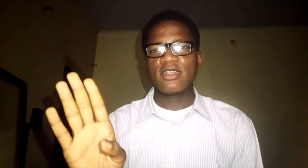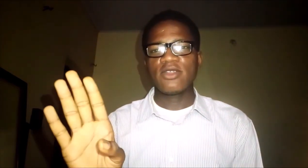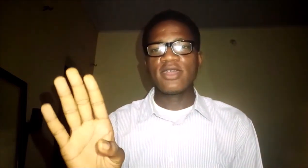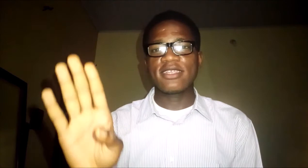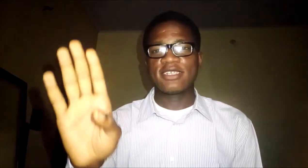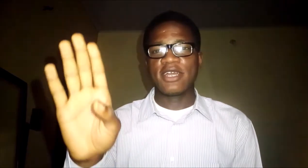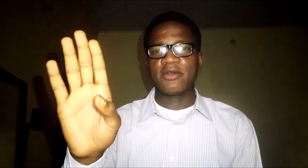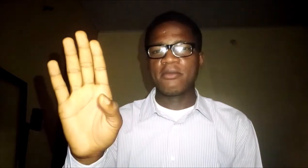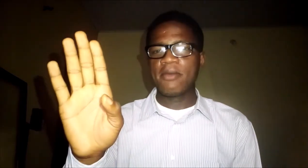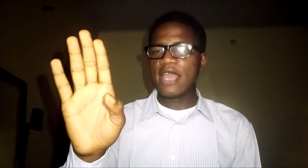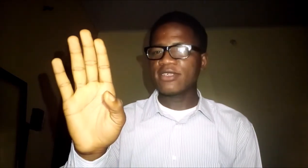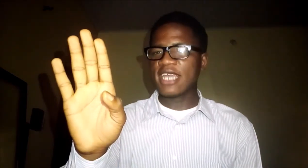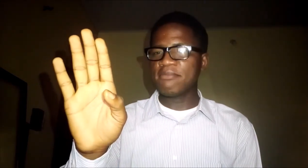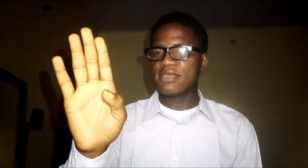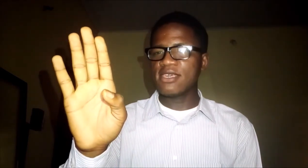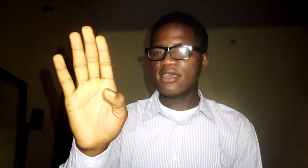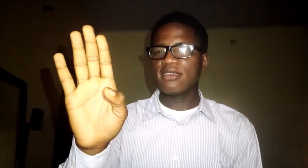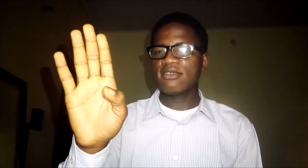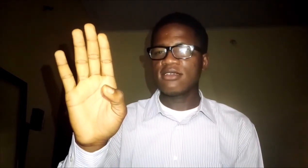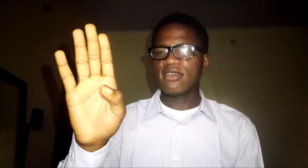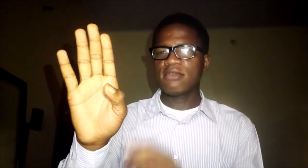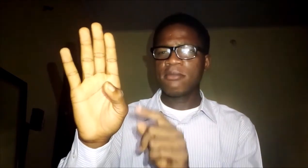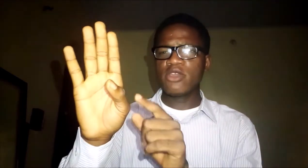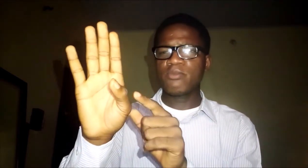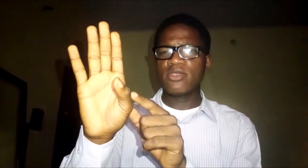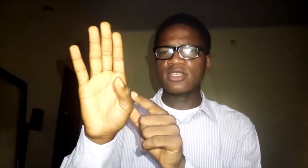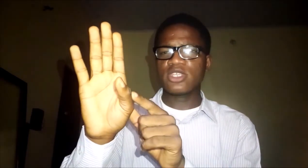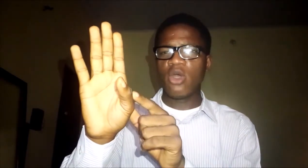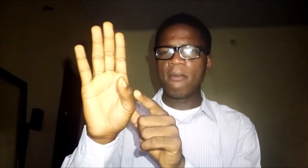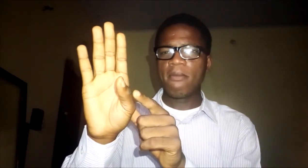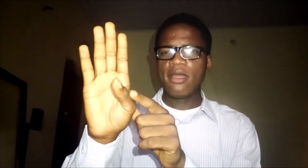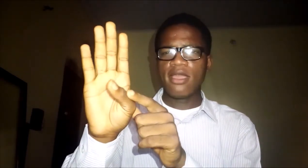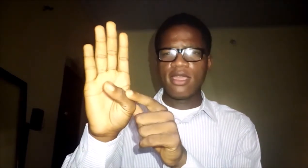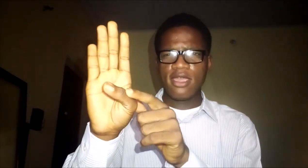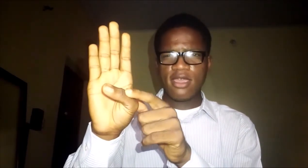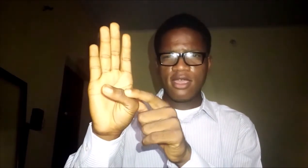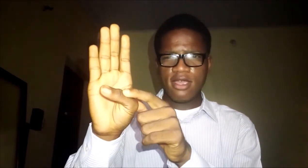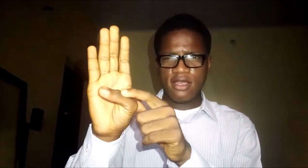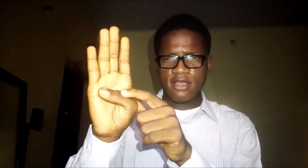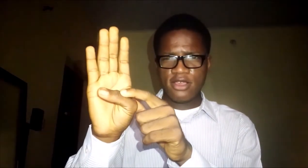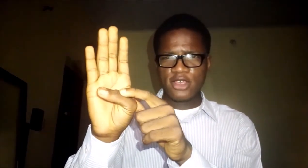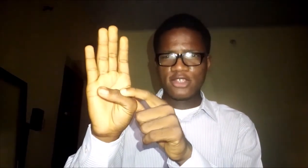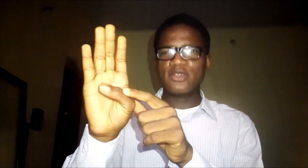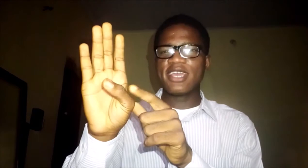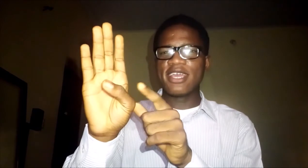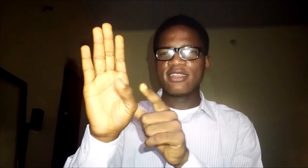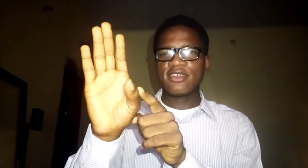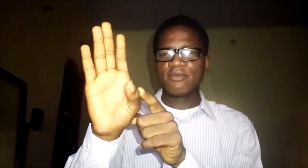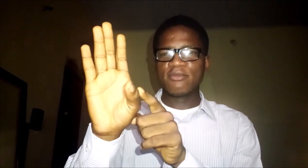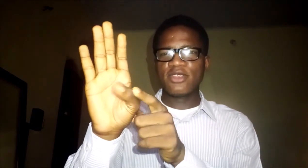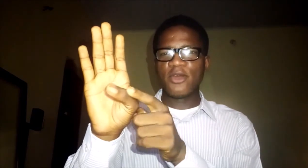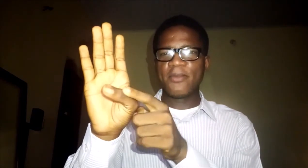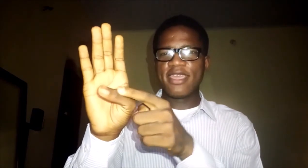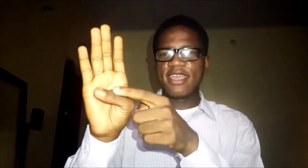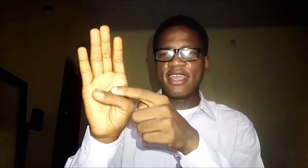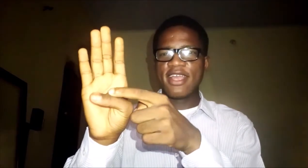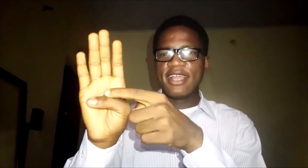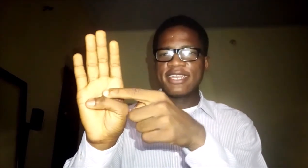Look at this now. Remember how you sign B? Remember you put this thumb here. So do it again. Put the thumb here. This